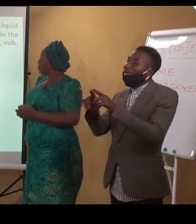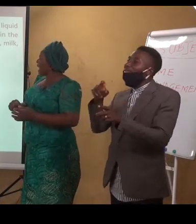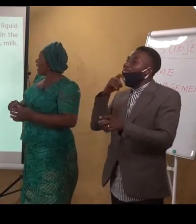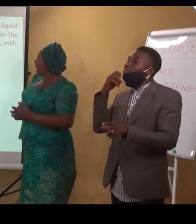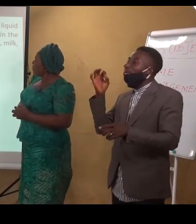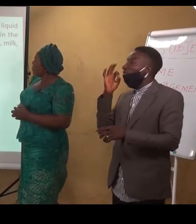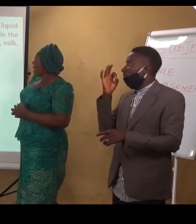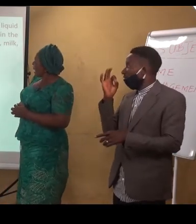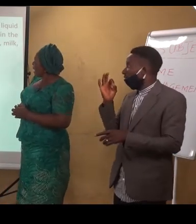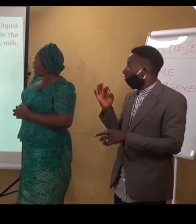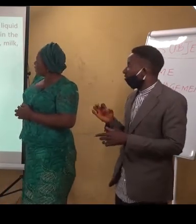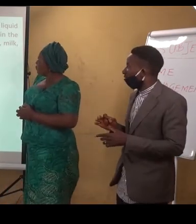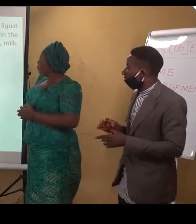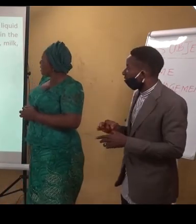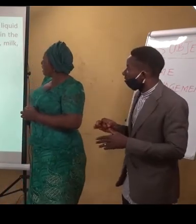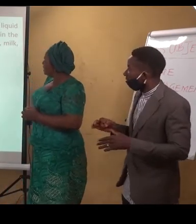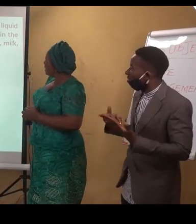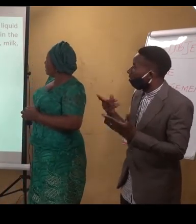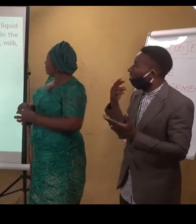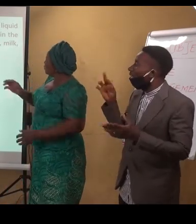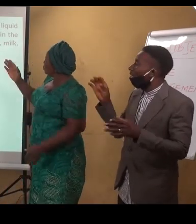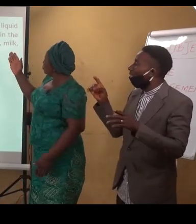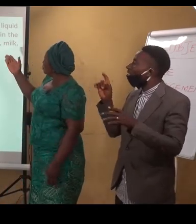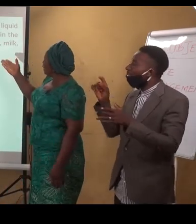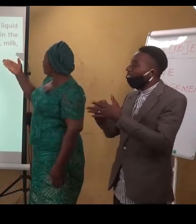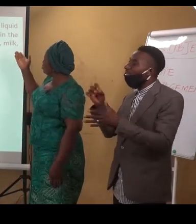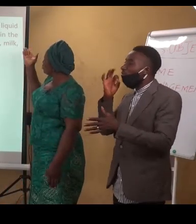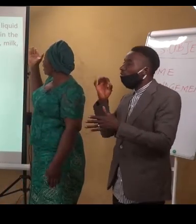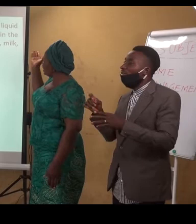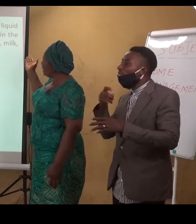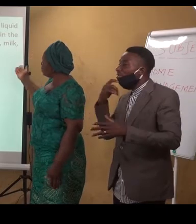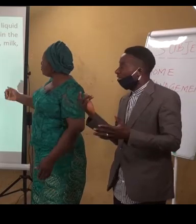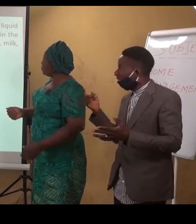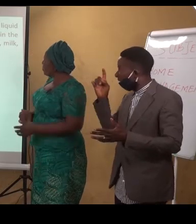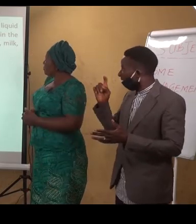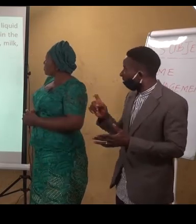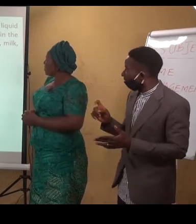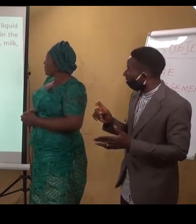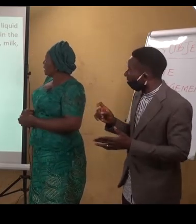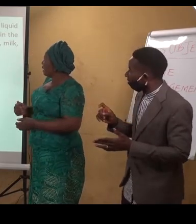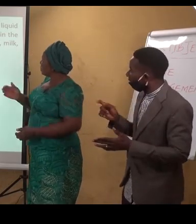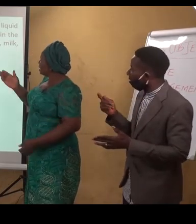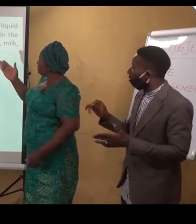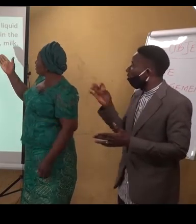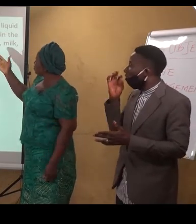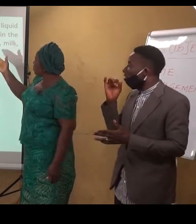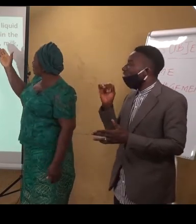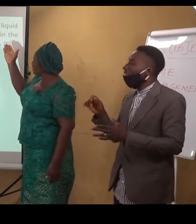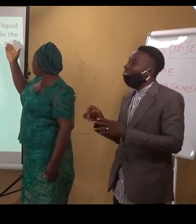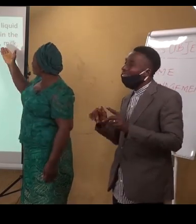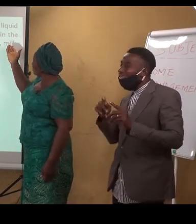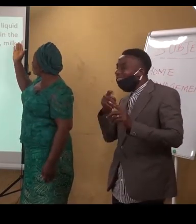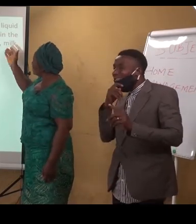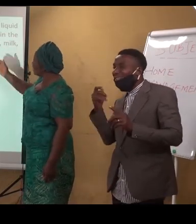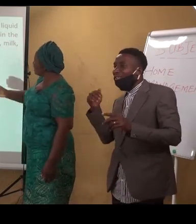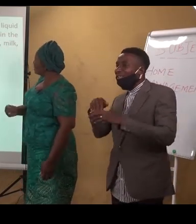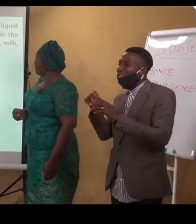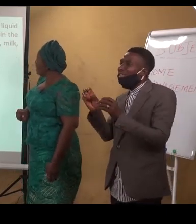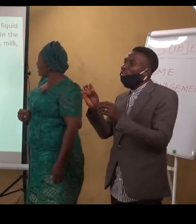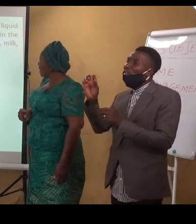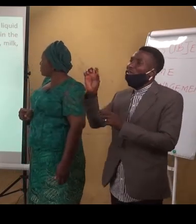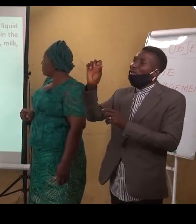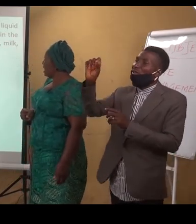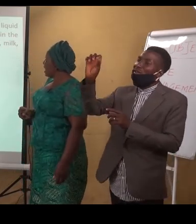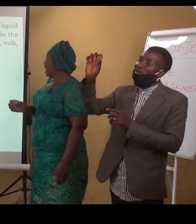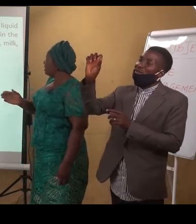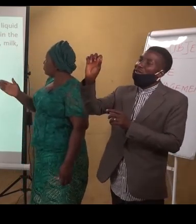food. And how are these food dried? The food to be dried is usually in liquid form. The liquid is passed through a small nozzle, as I've